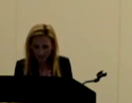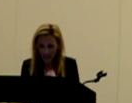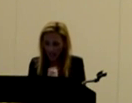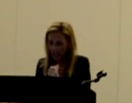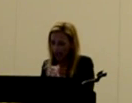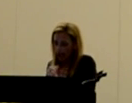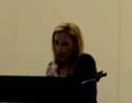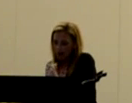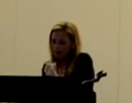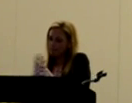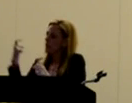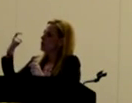iPad. In any case,